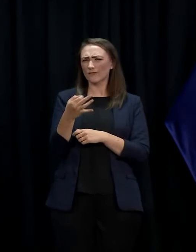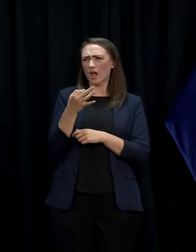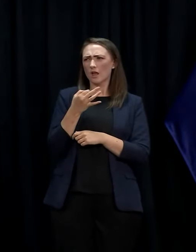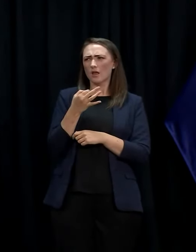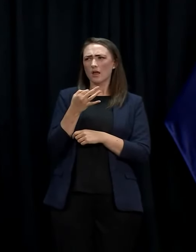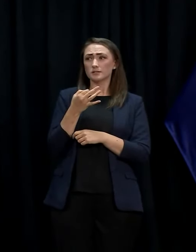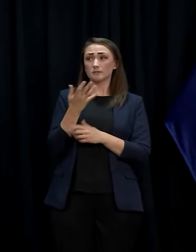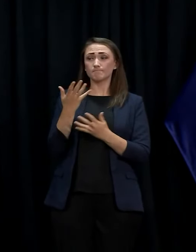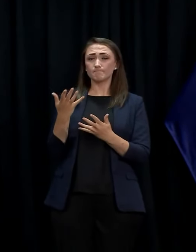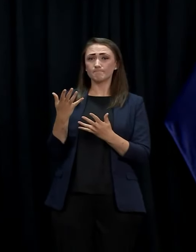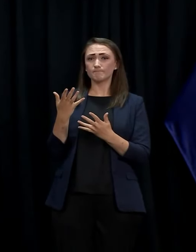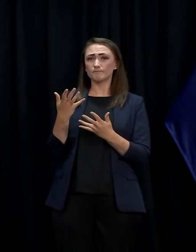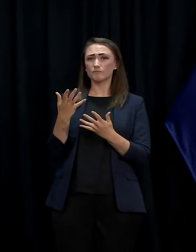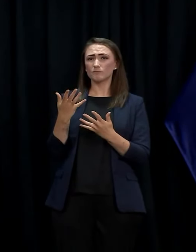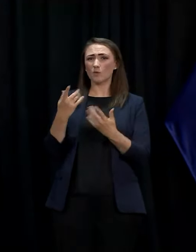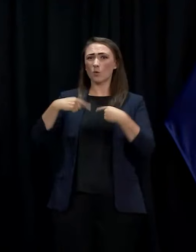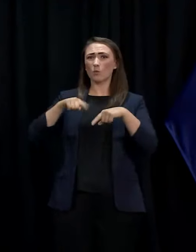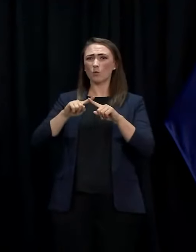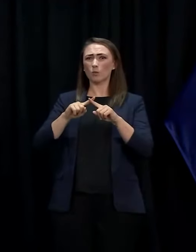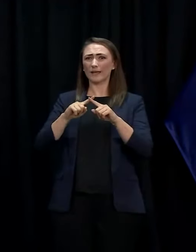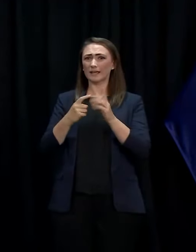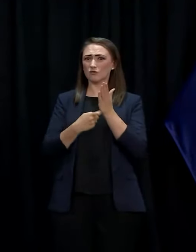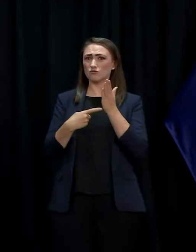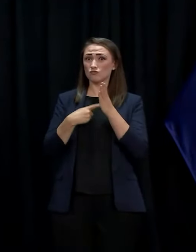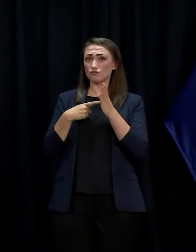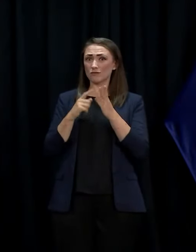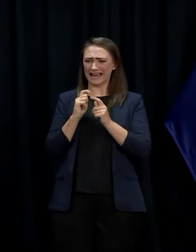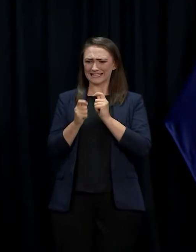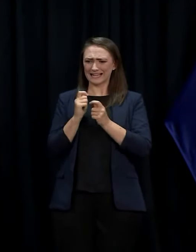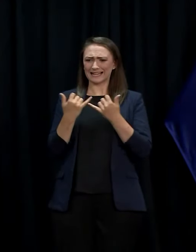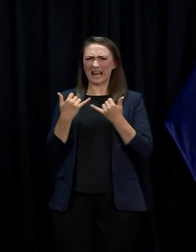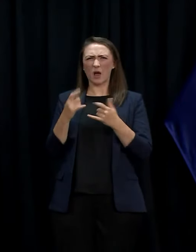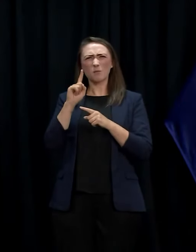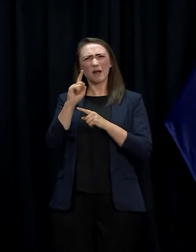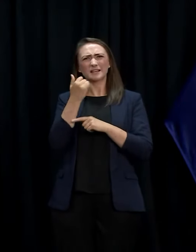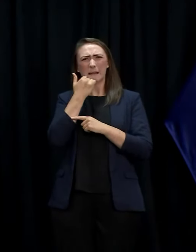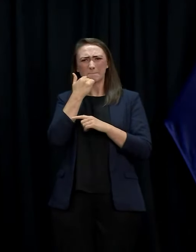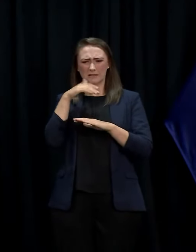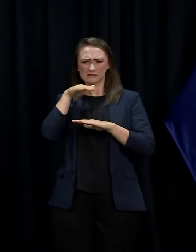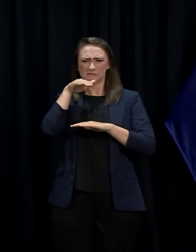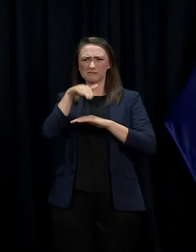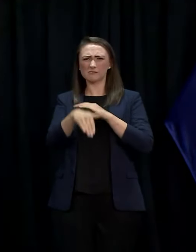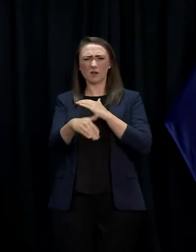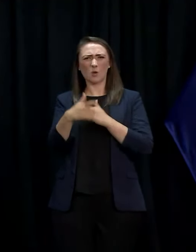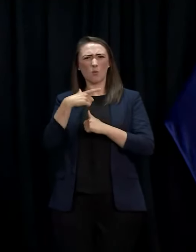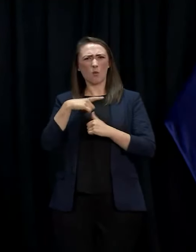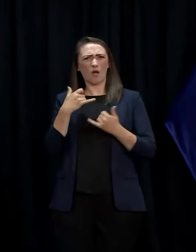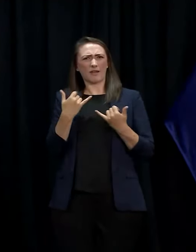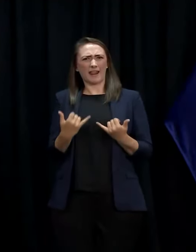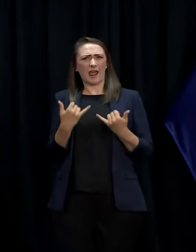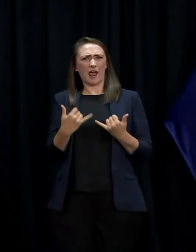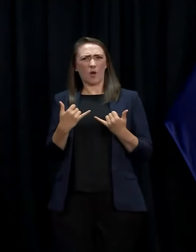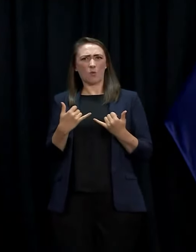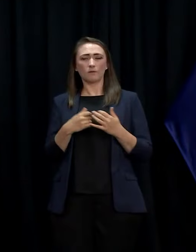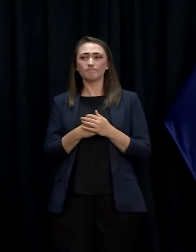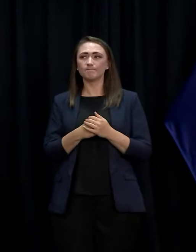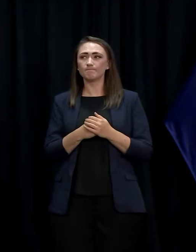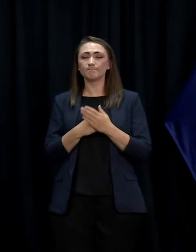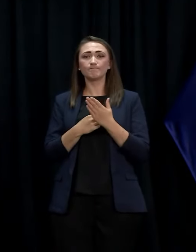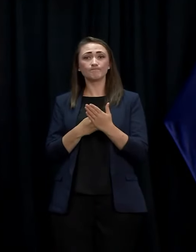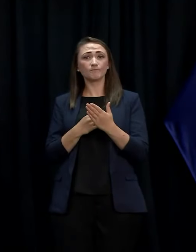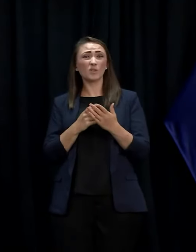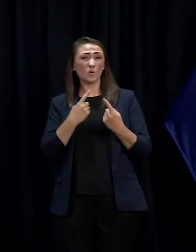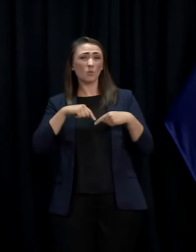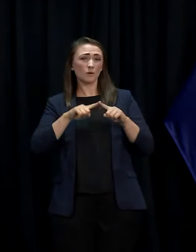are we only now getting those rapid antigen tests out to those more isolated communities? Oh, well, look, we've been working on getting tests as